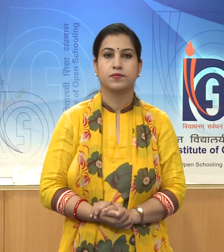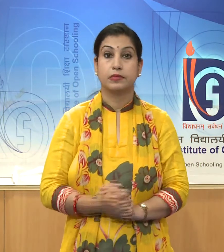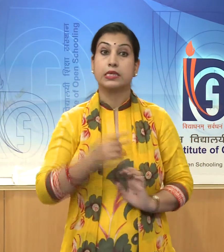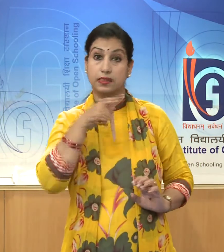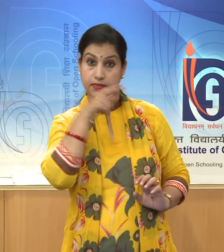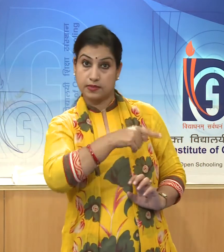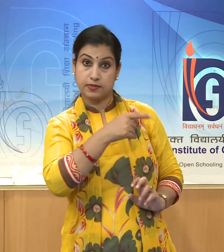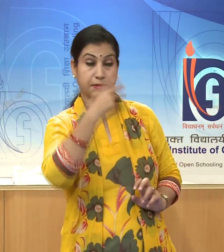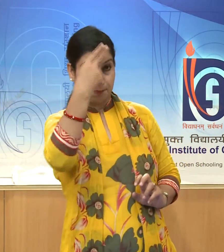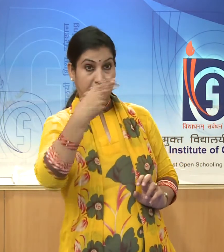This painting shows